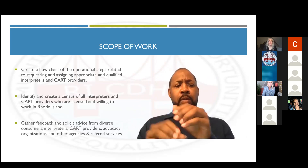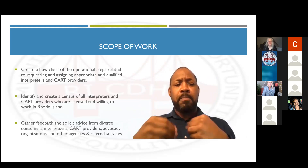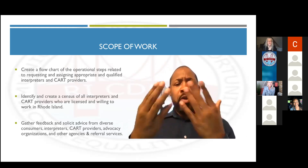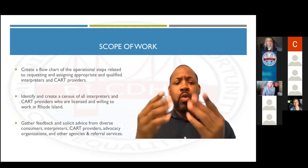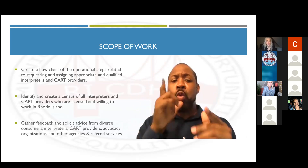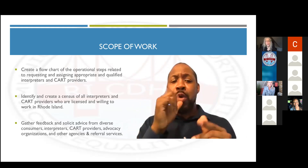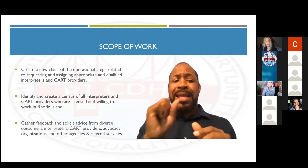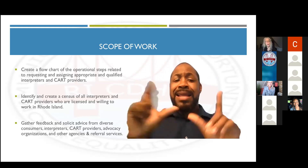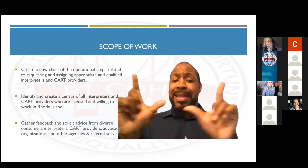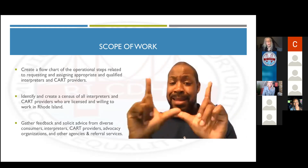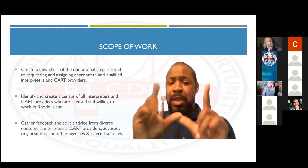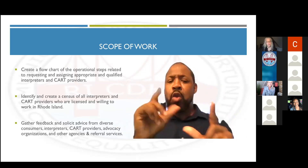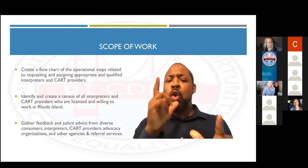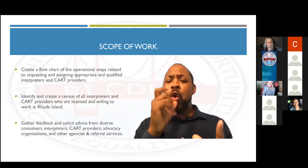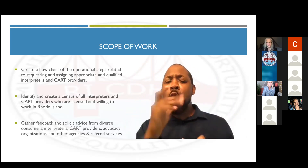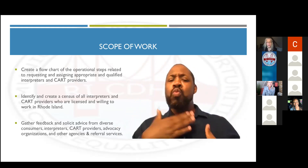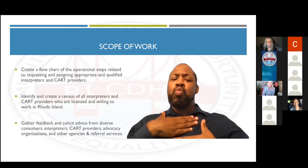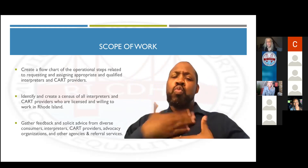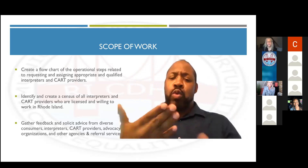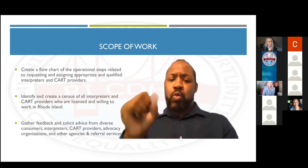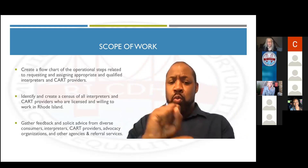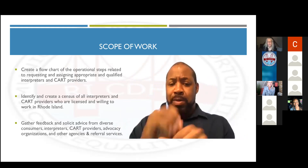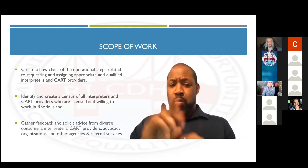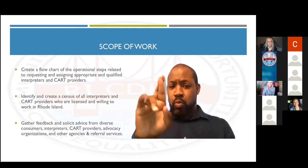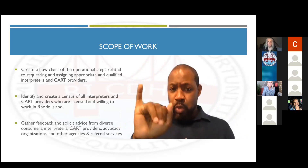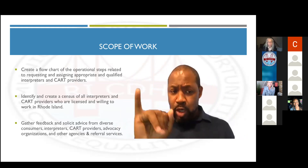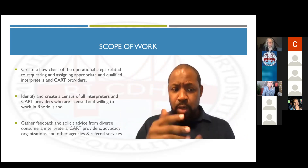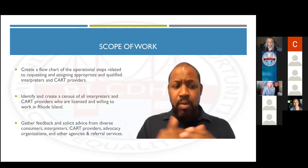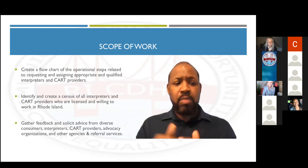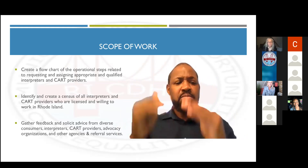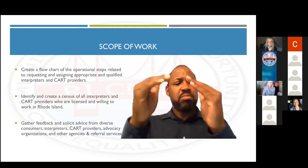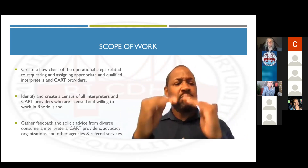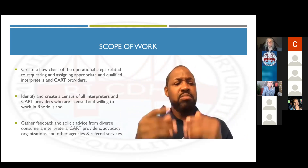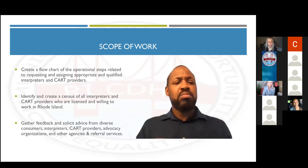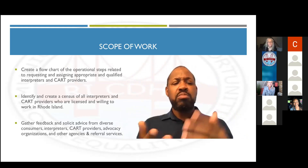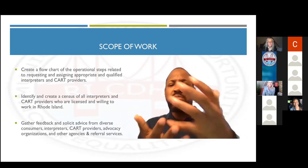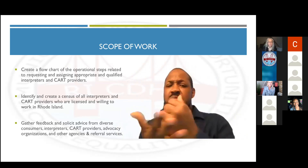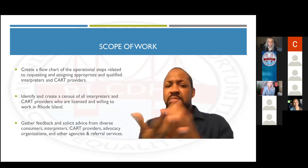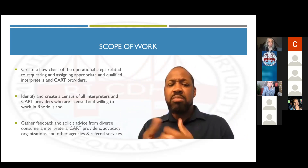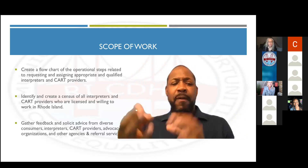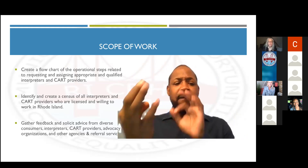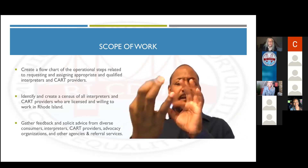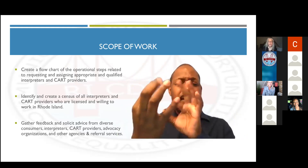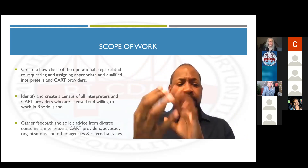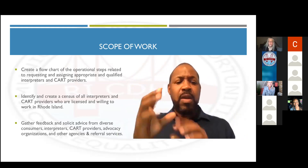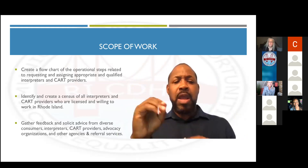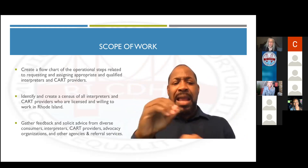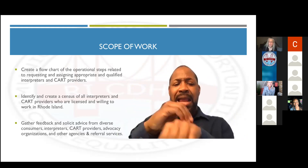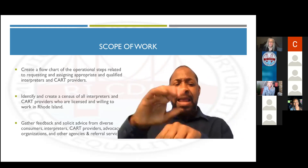providers who are licensed and willing to work in Rhode Island. And third, gather feedback and